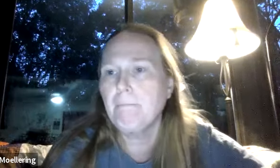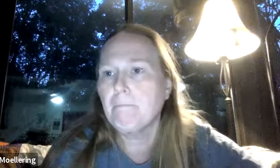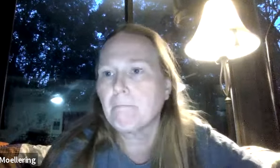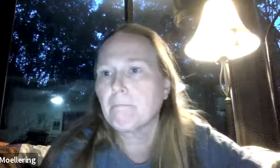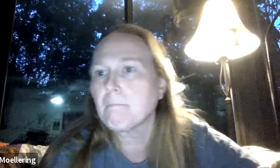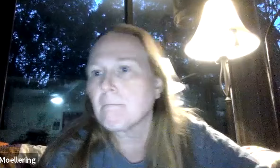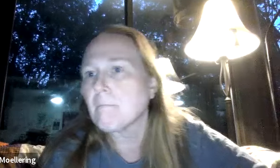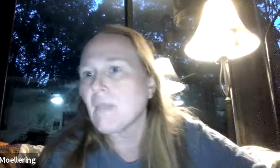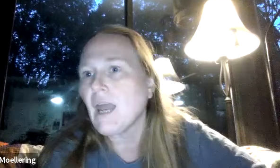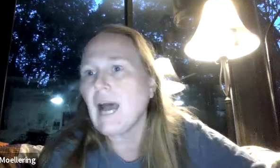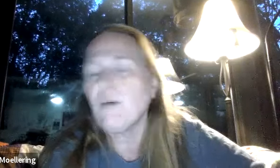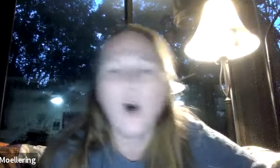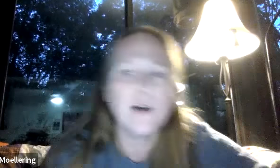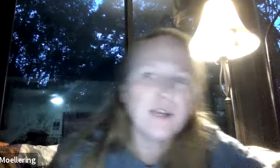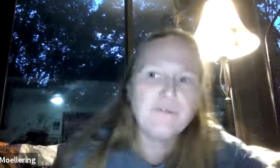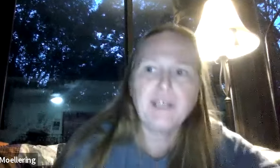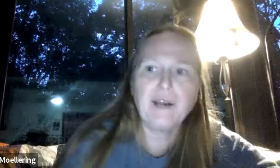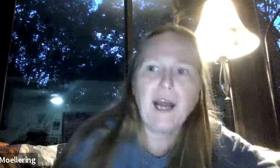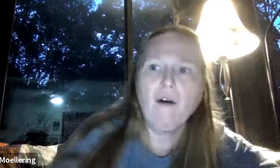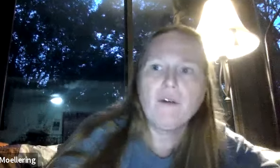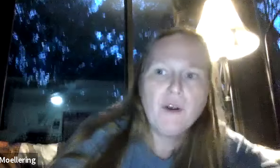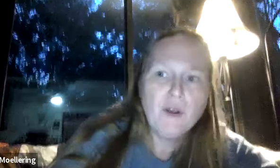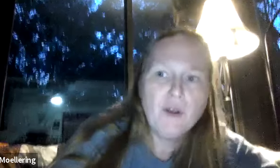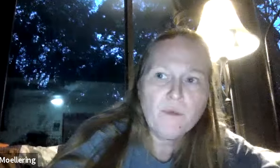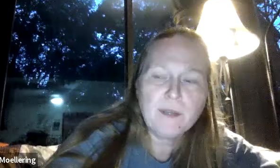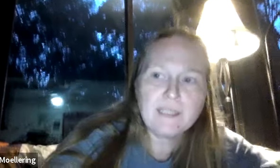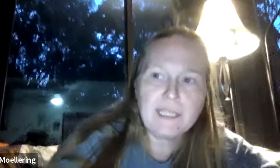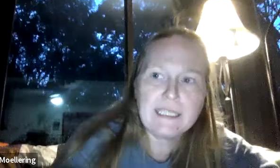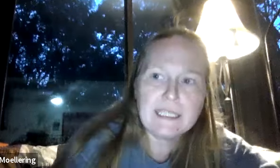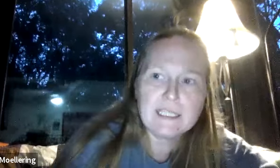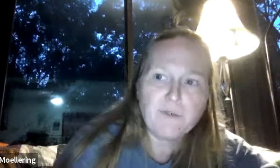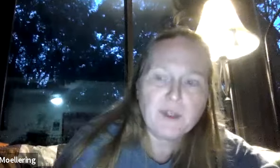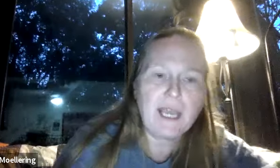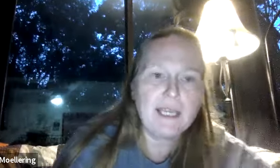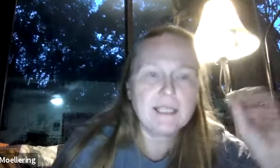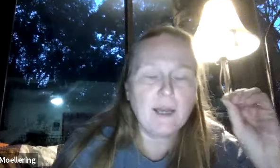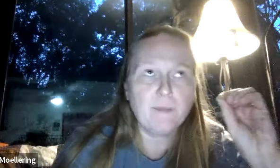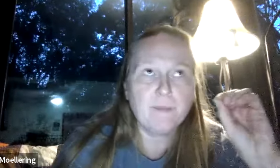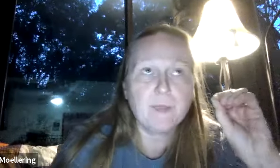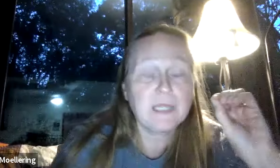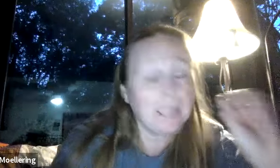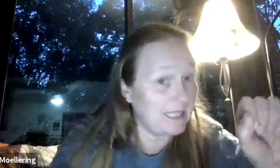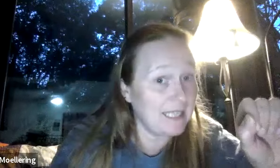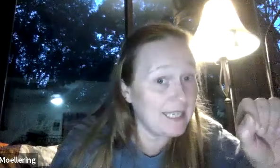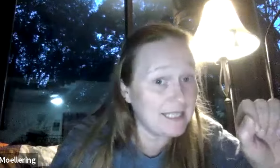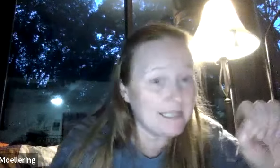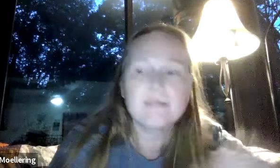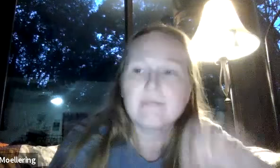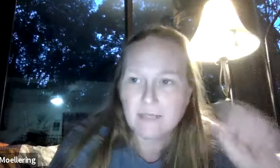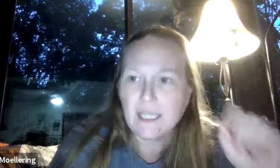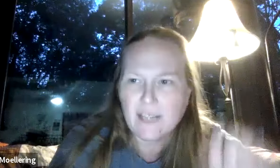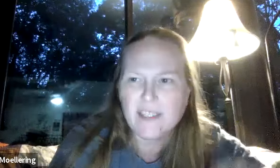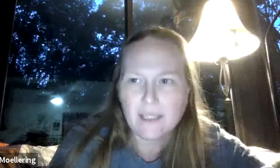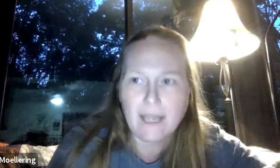I will also figure out what the link is for the ASL playlist, and I'll send that